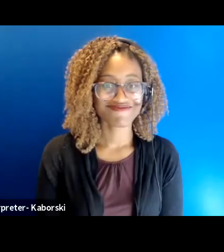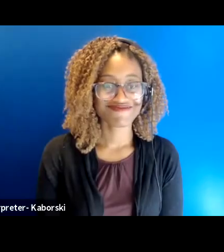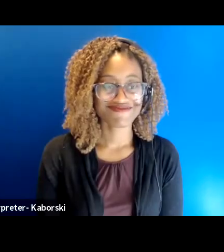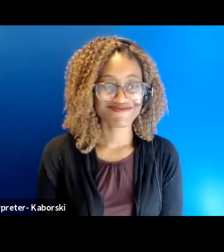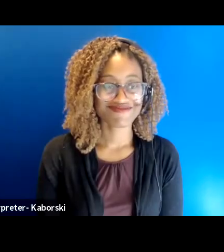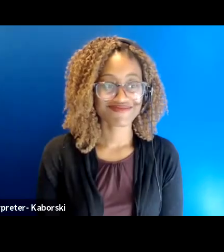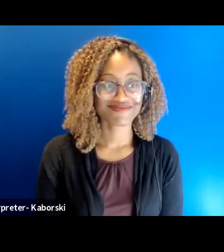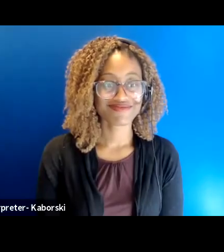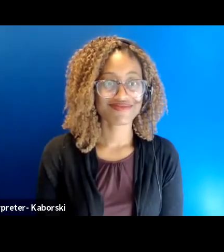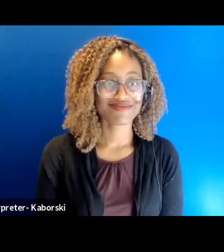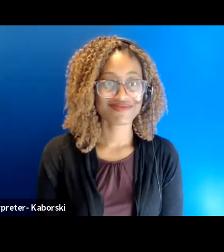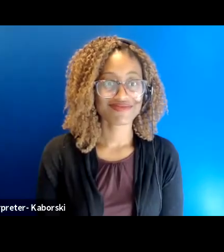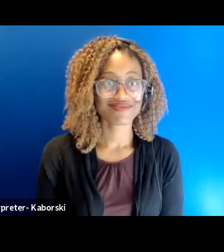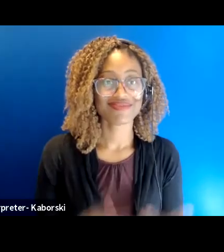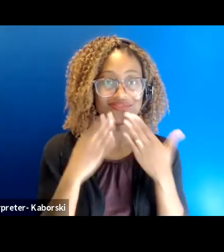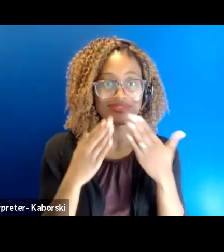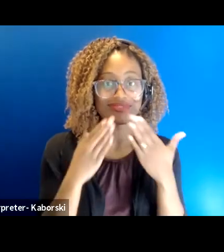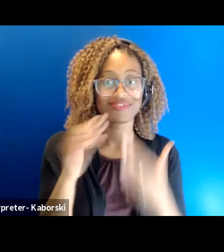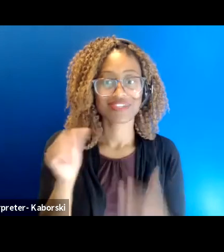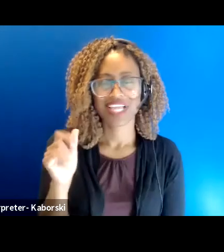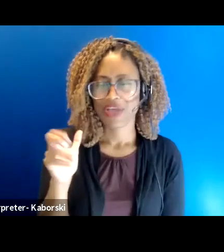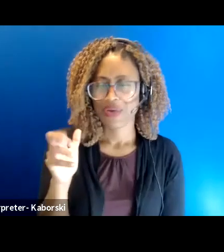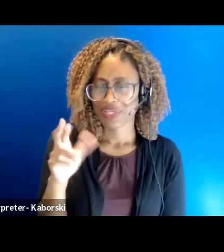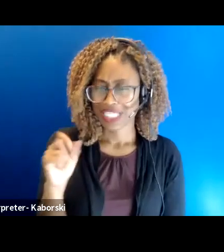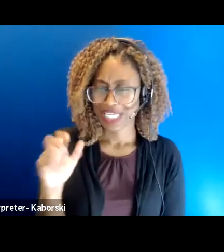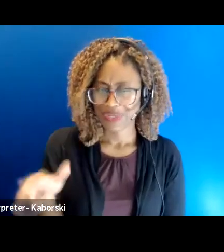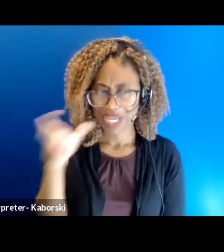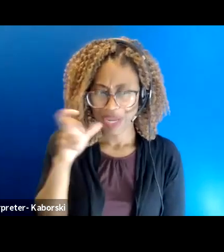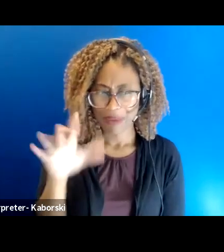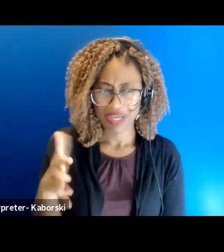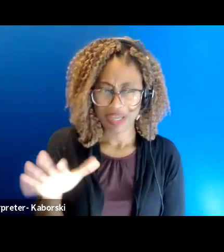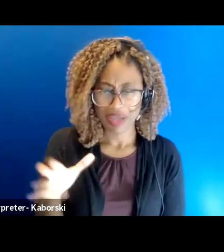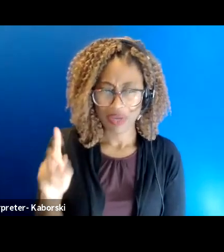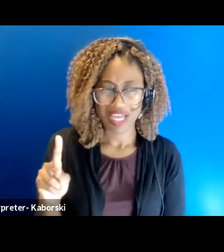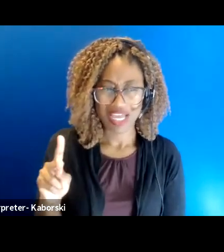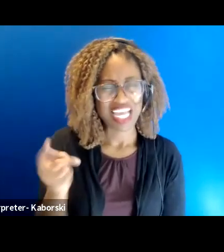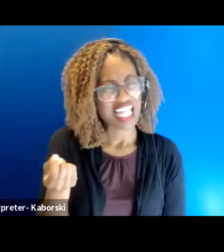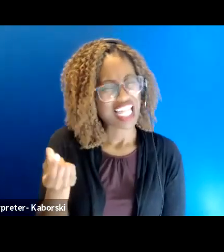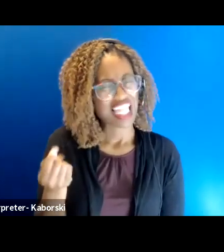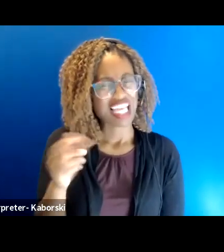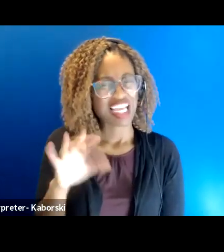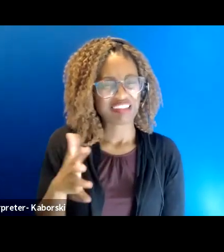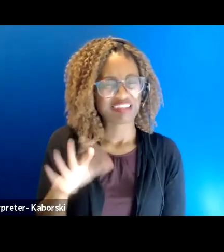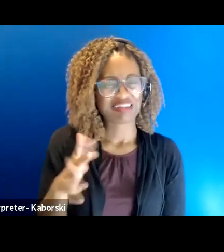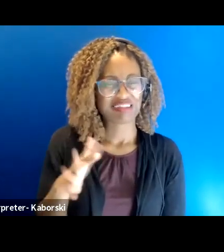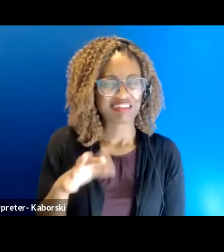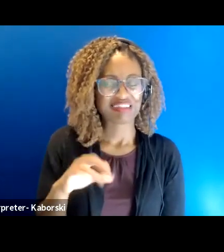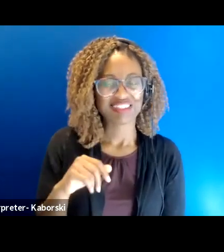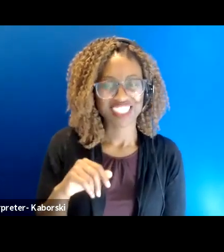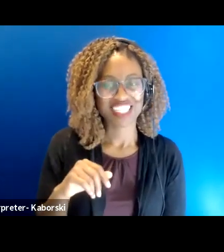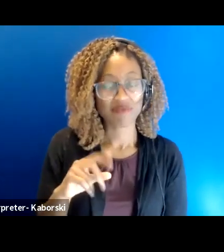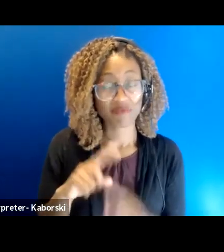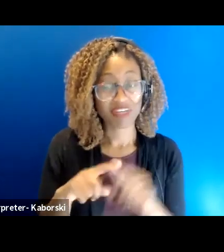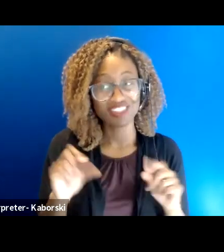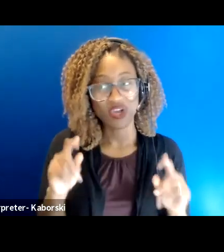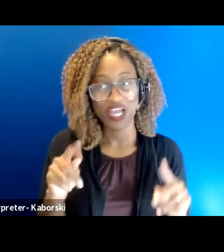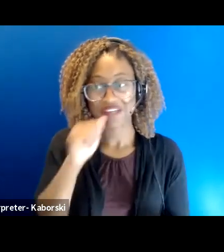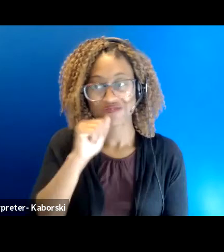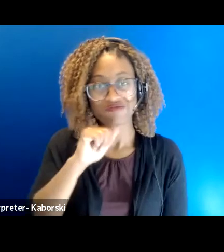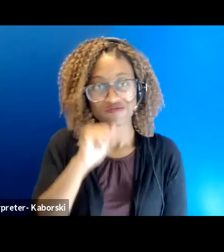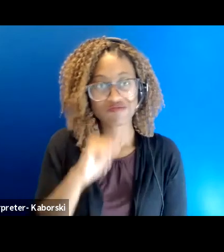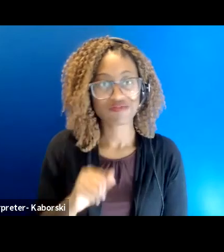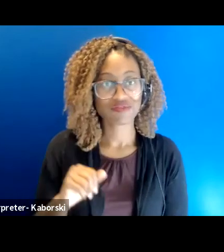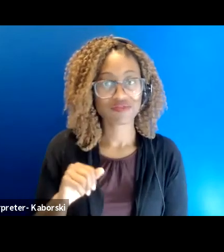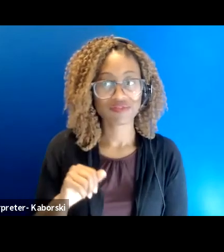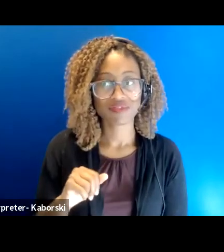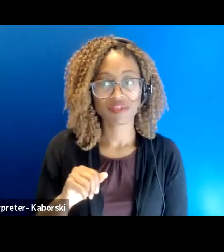Thank you. Can you guys hear me okay? Yeah, it's a little muted, but it's okay. I'm